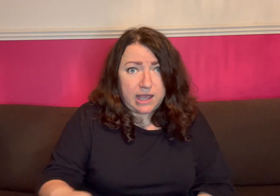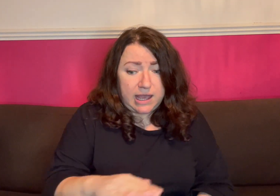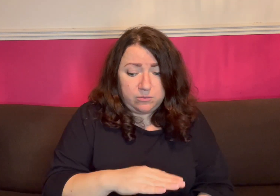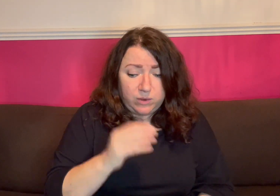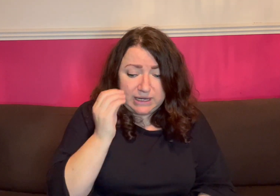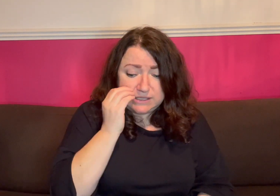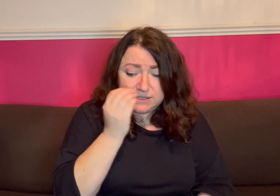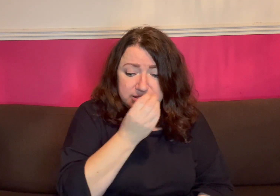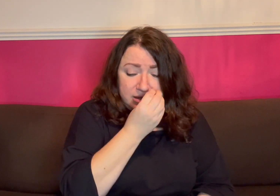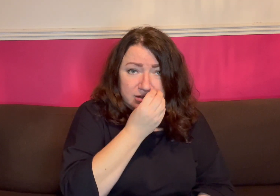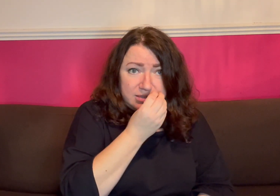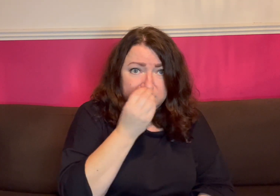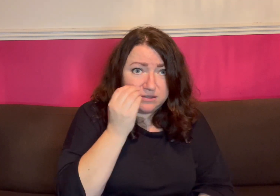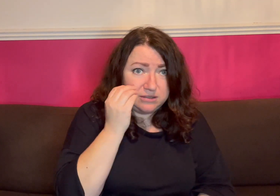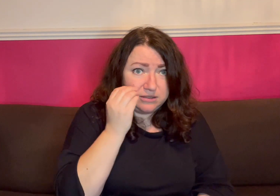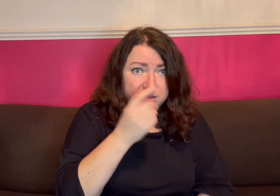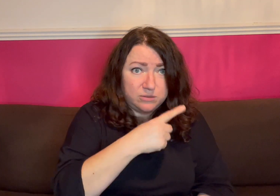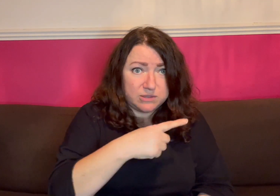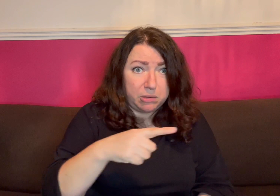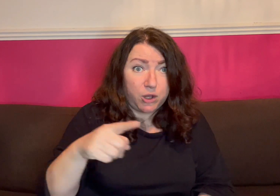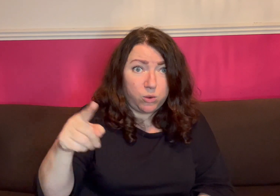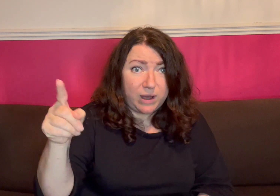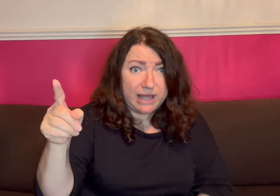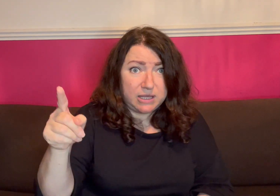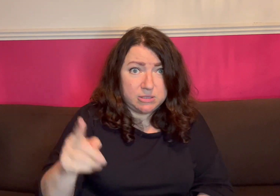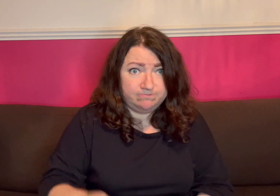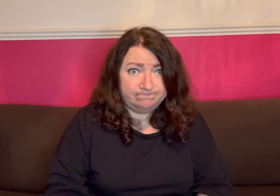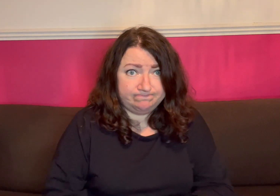And Wellington's garden was blown away.